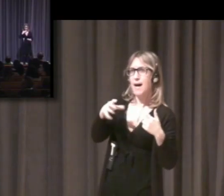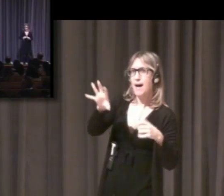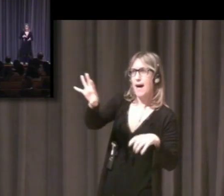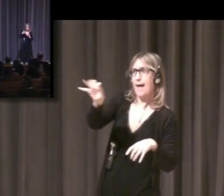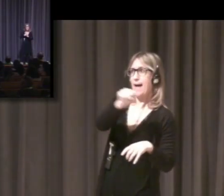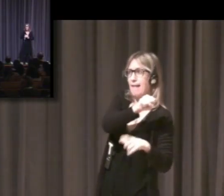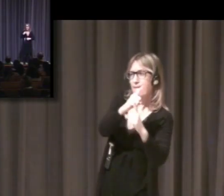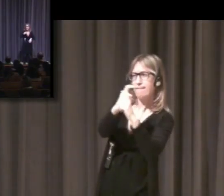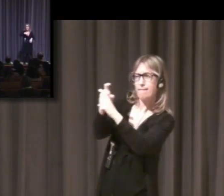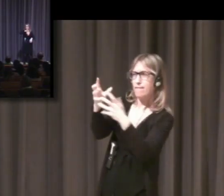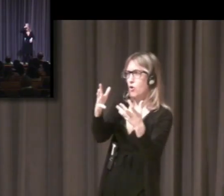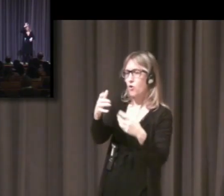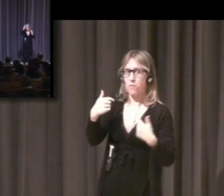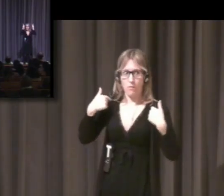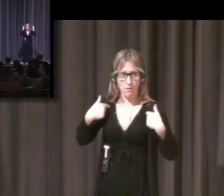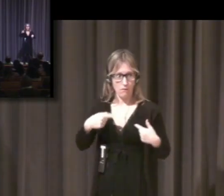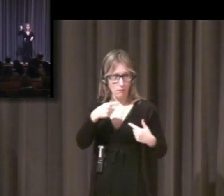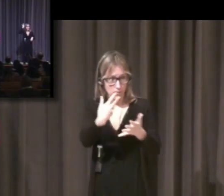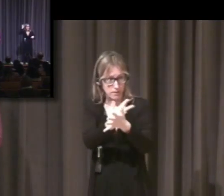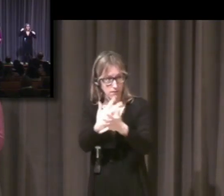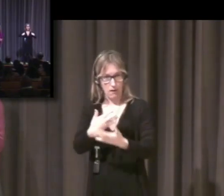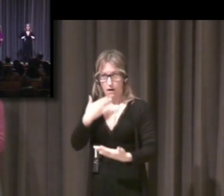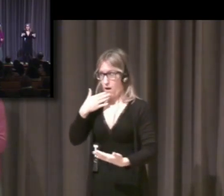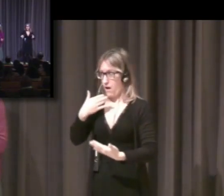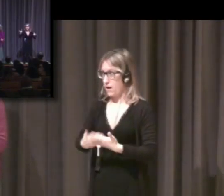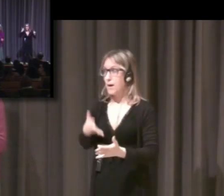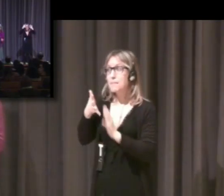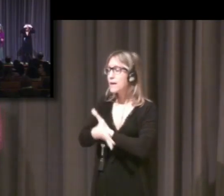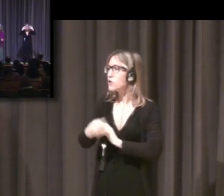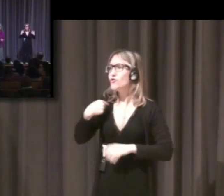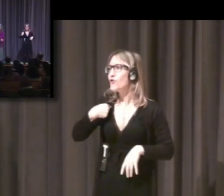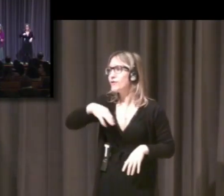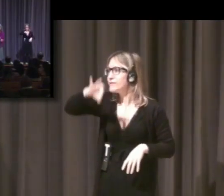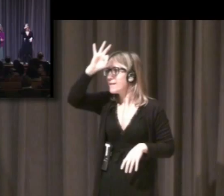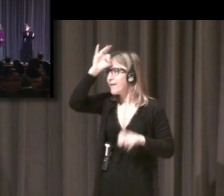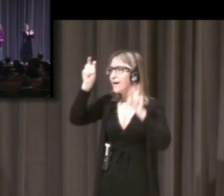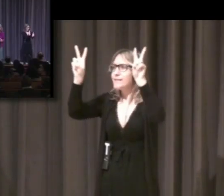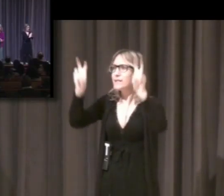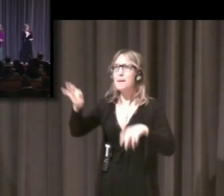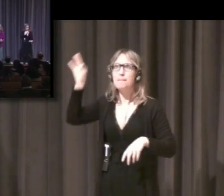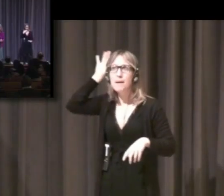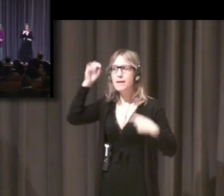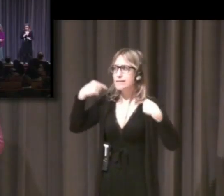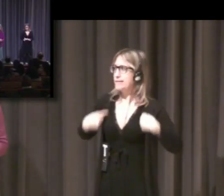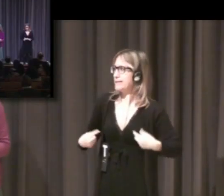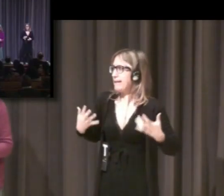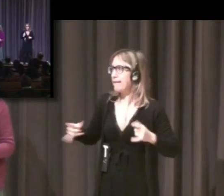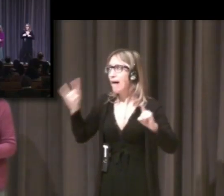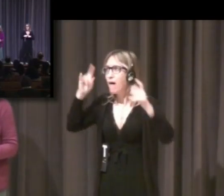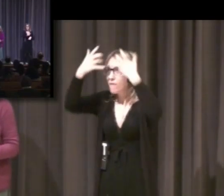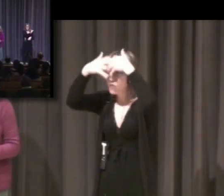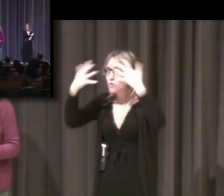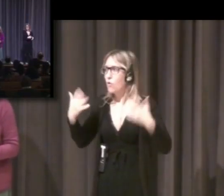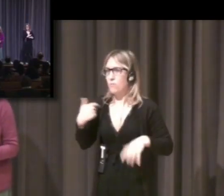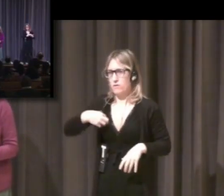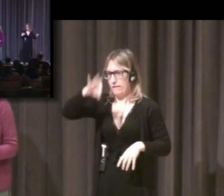When you get a cochlear implant, you have to be trained